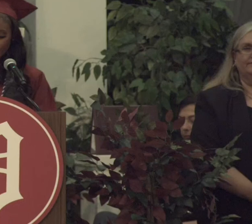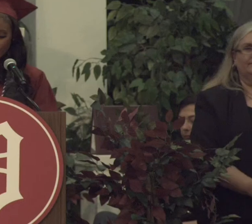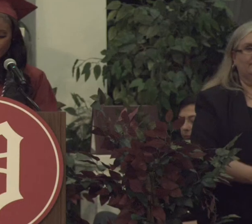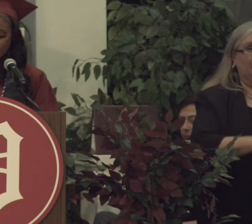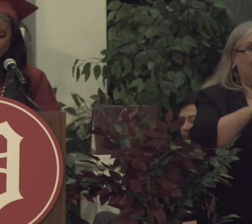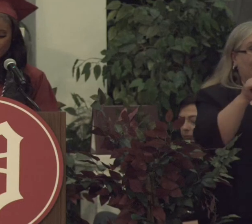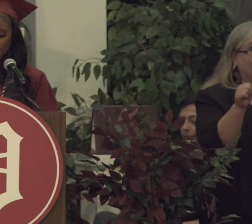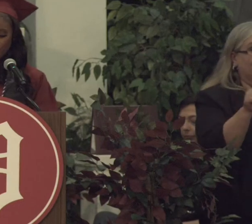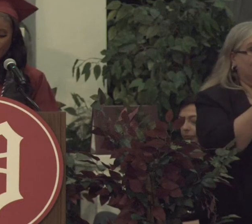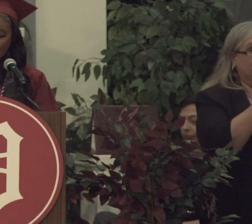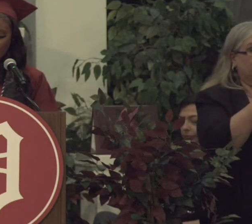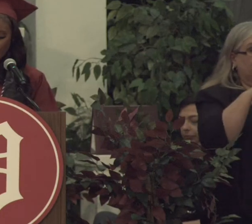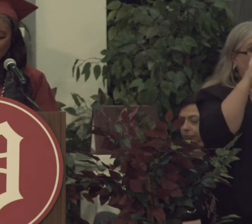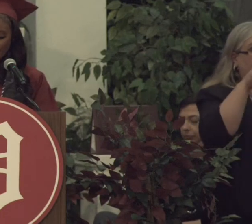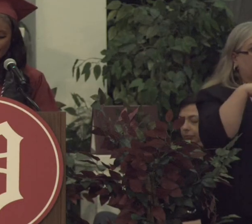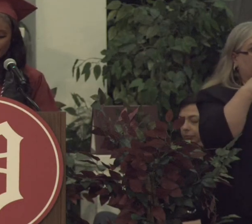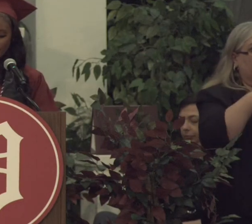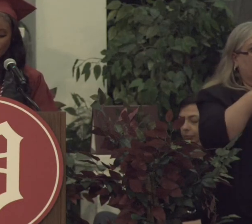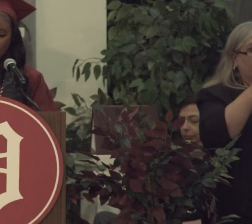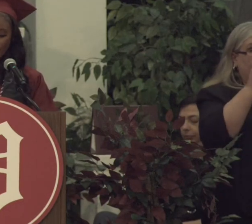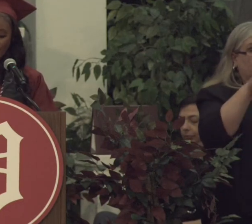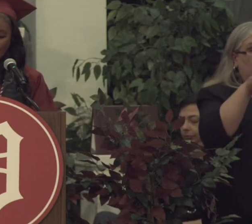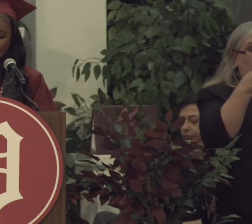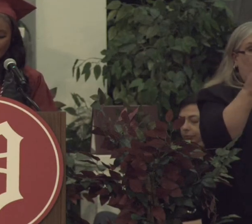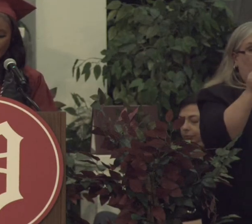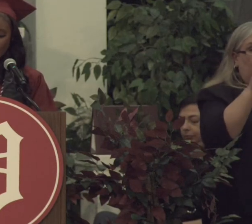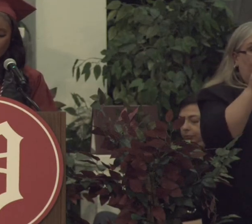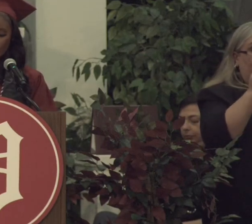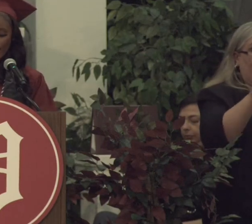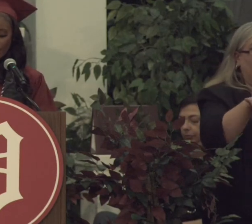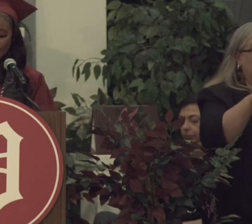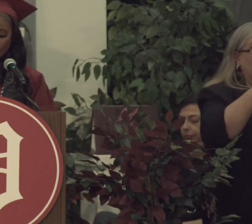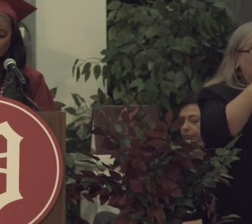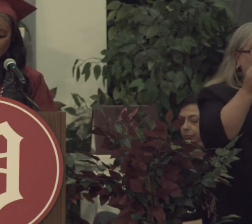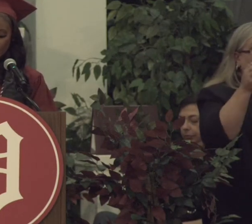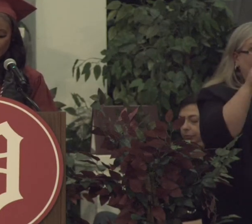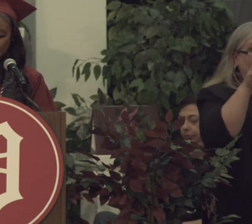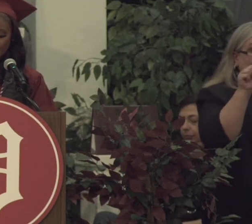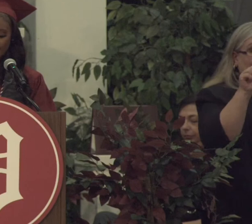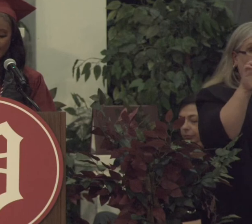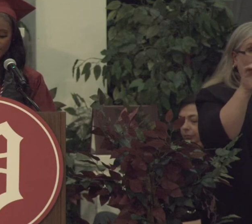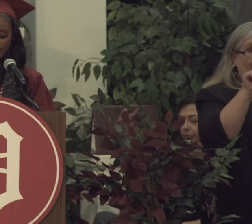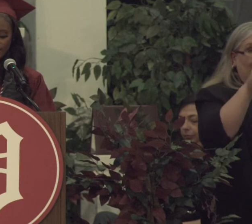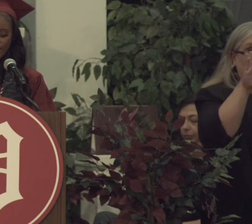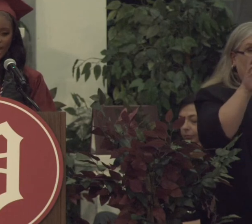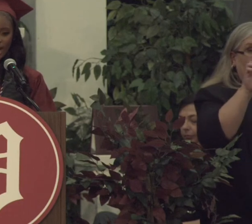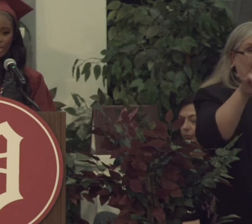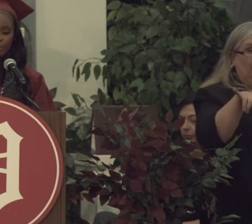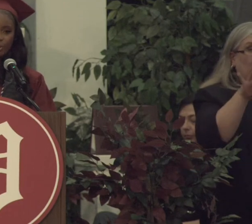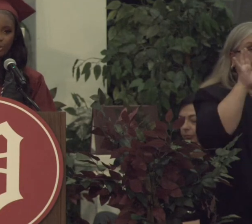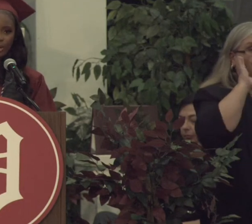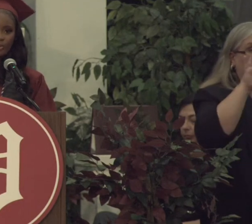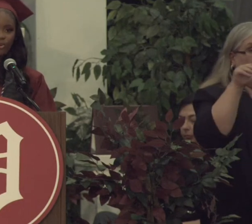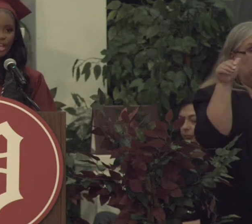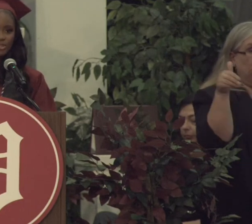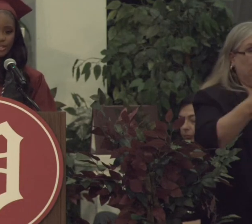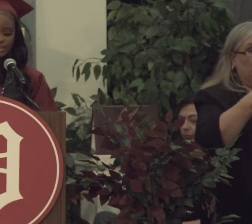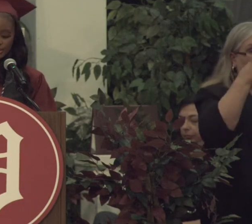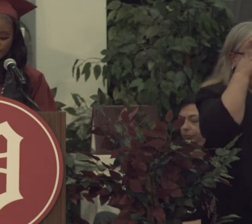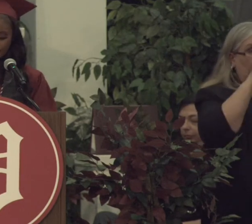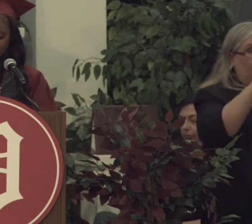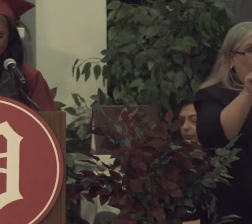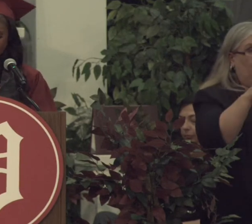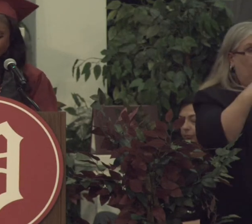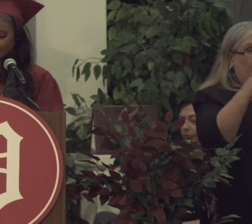Assistant Principals Mr. Frank Harding and Ms. Laura Abbey will now introduce the DHS Honor Program